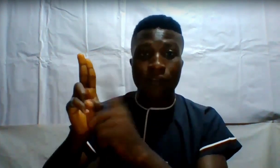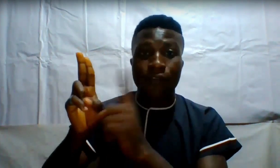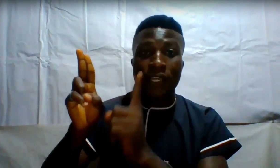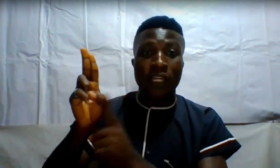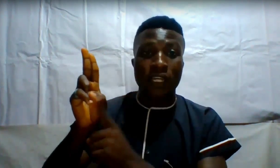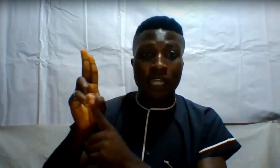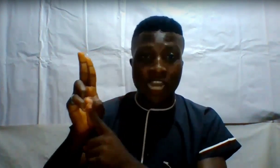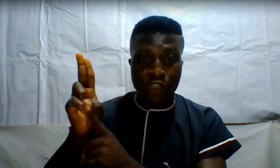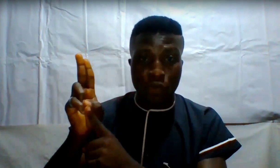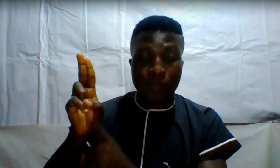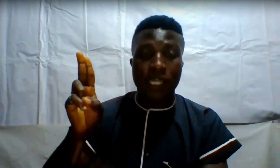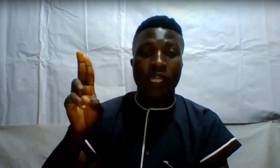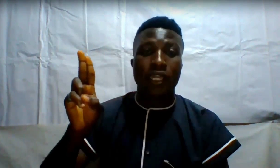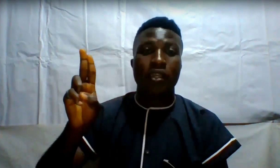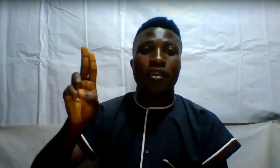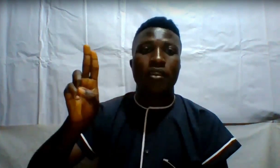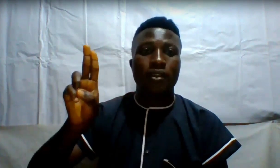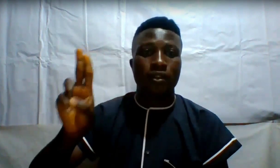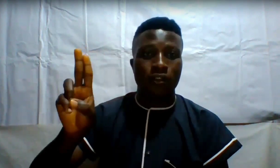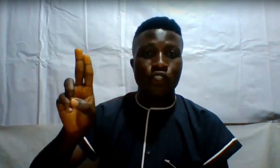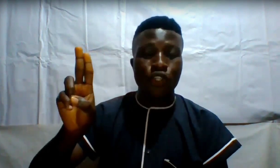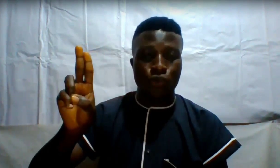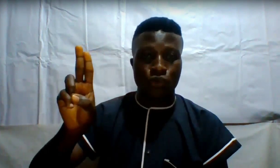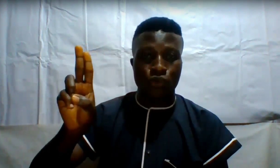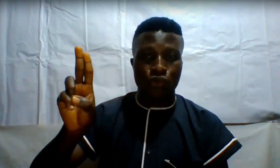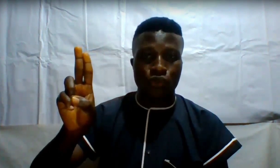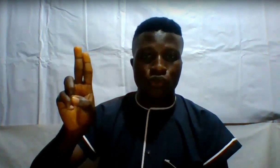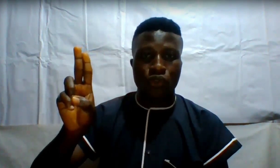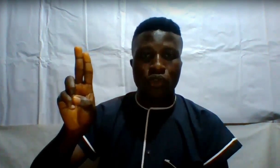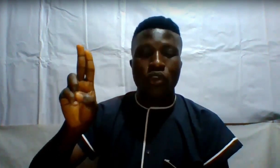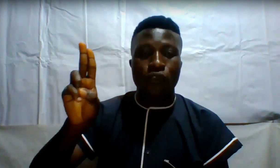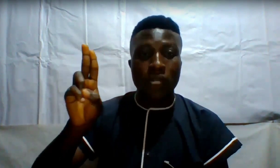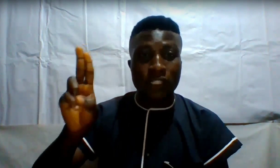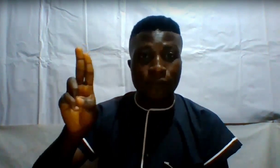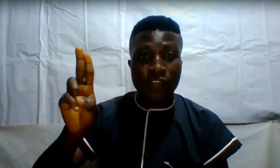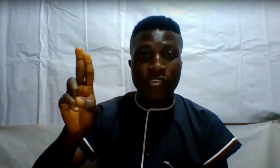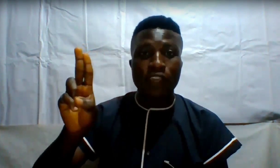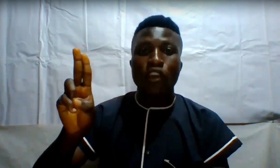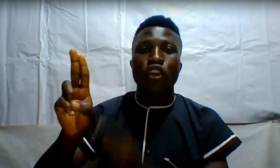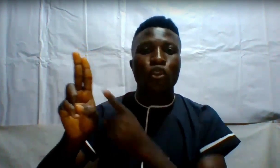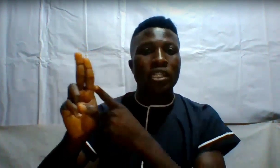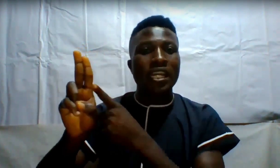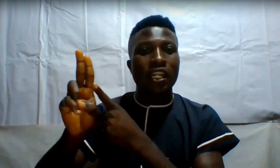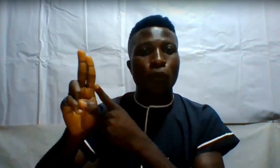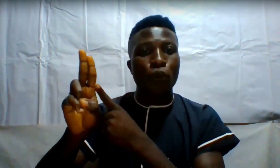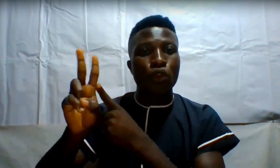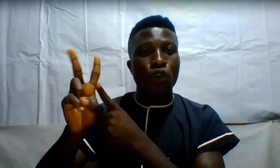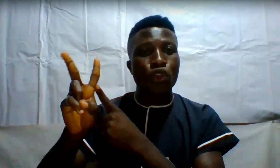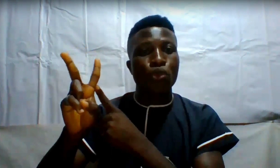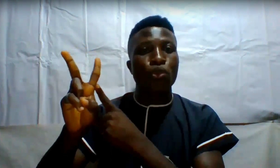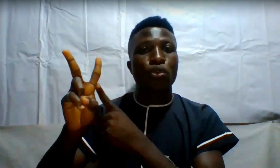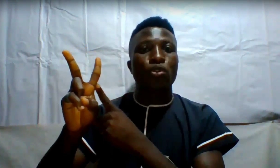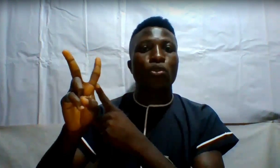U. For letter V, you slightly open your U to form a V. For letter